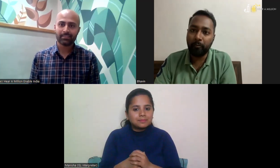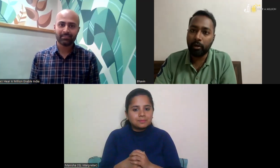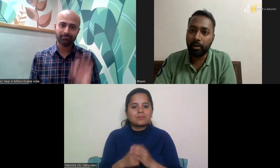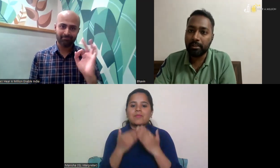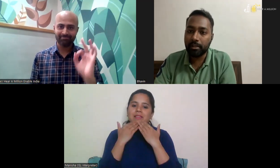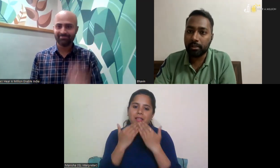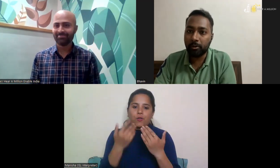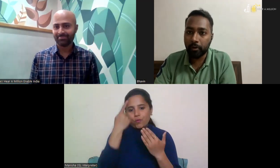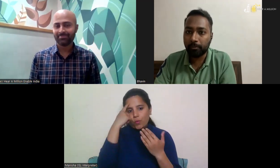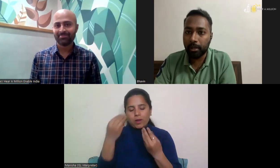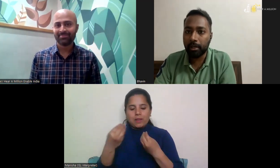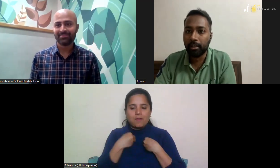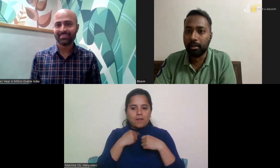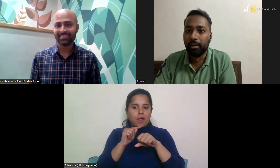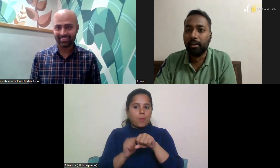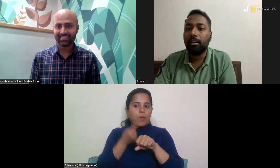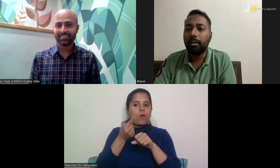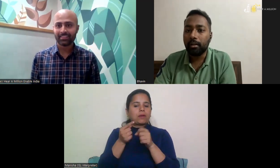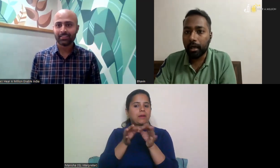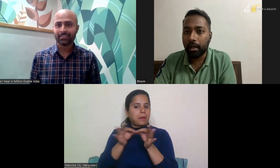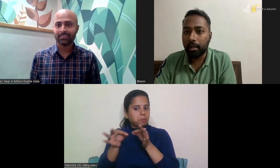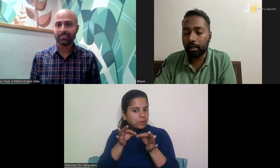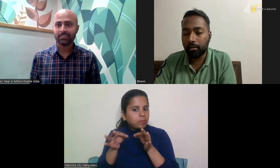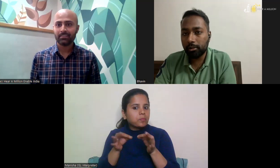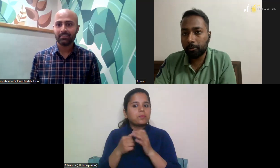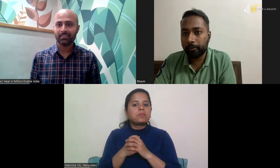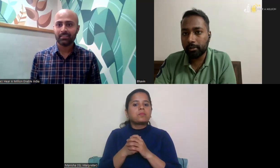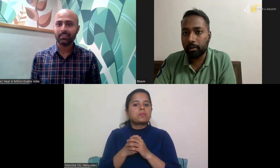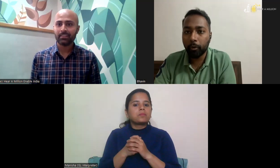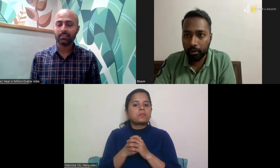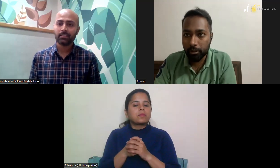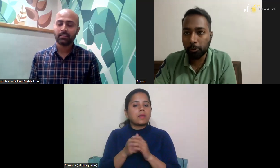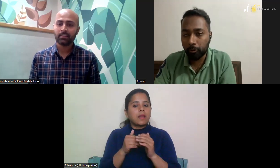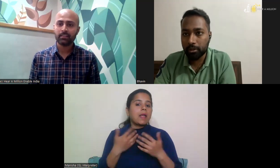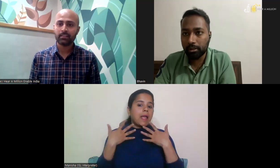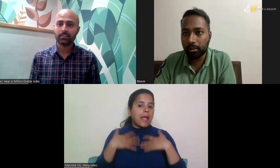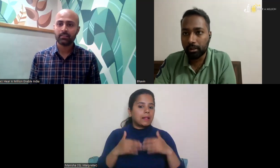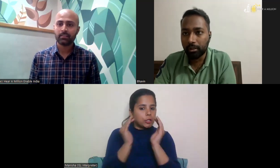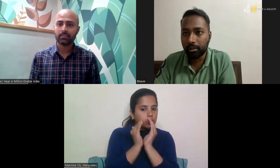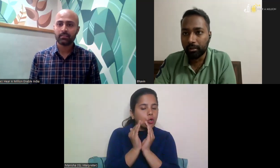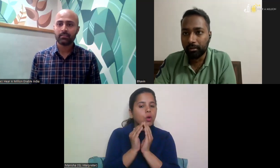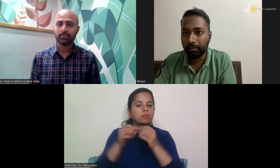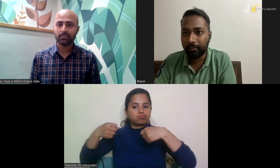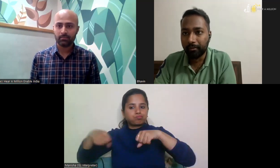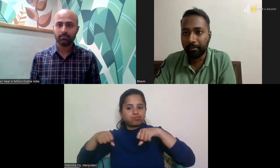Thank you for giving chance to explain regarding health insurance and motor insurance.